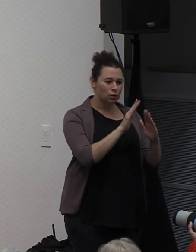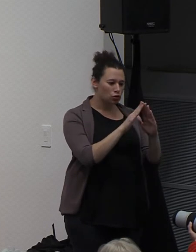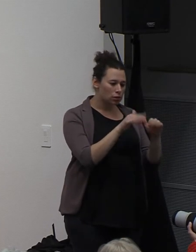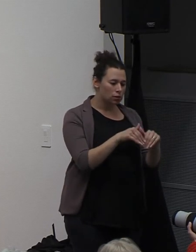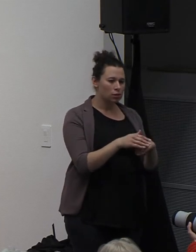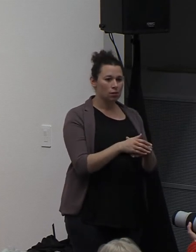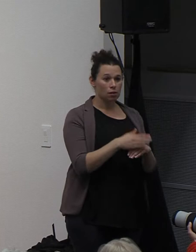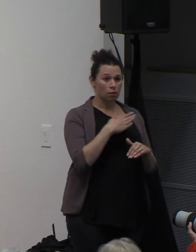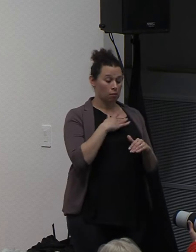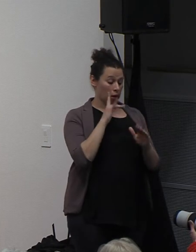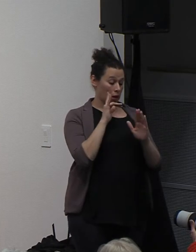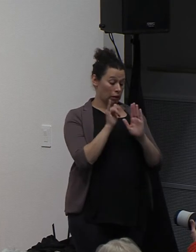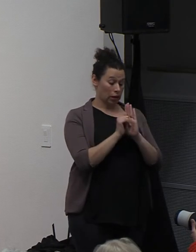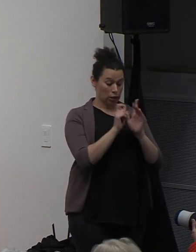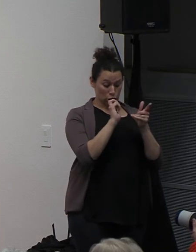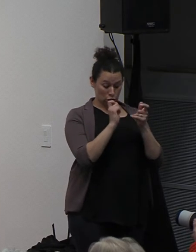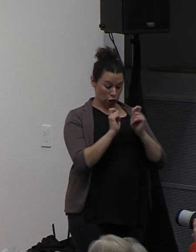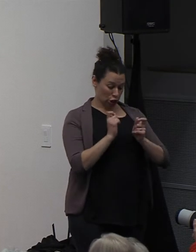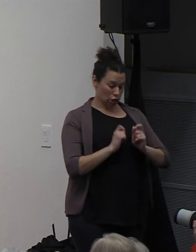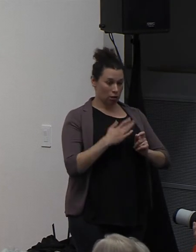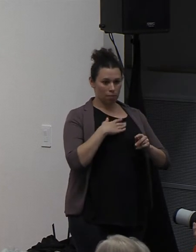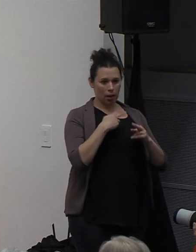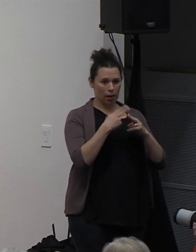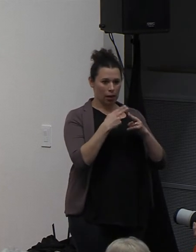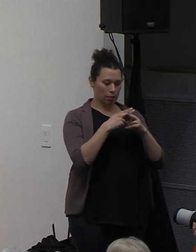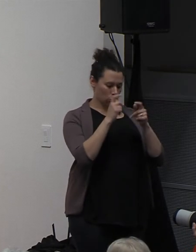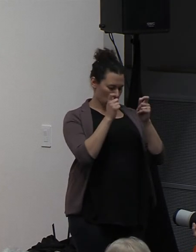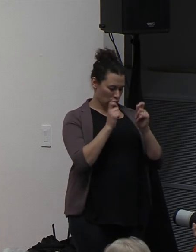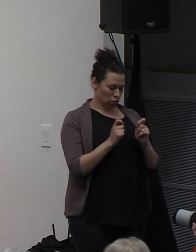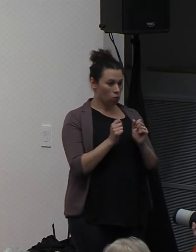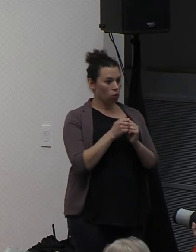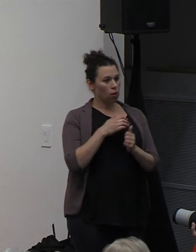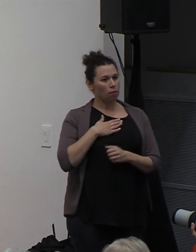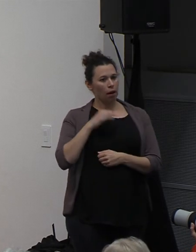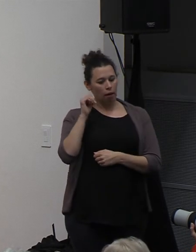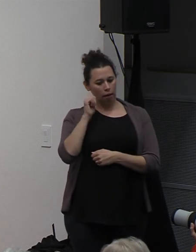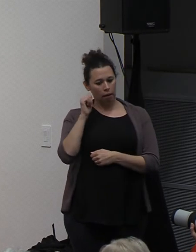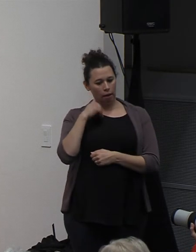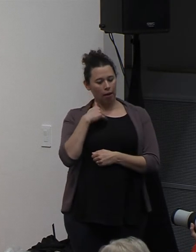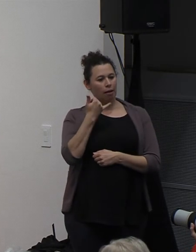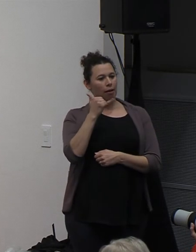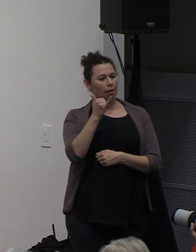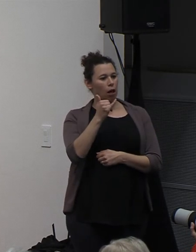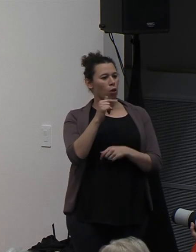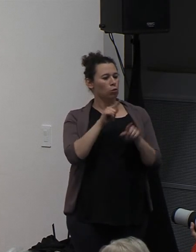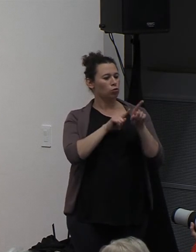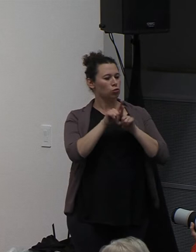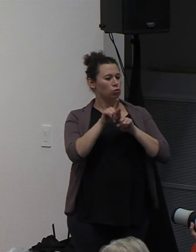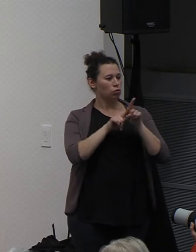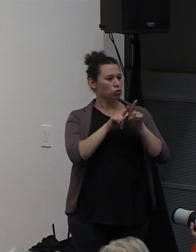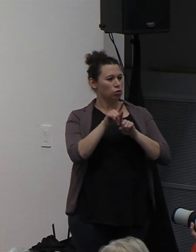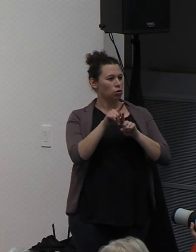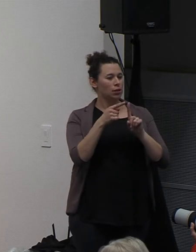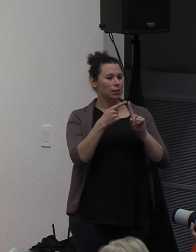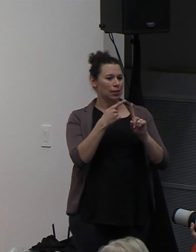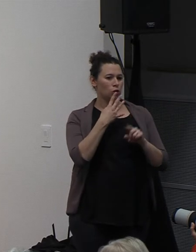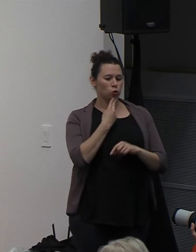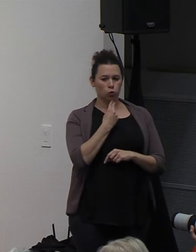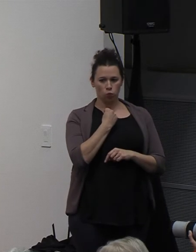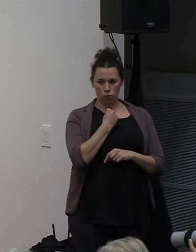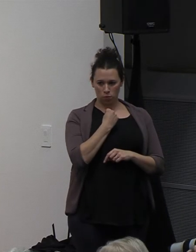my identity. When I was with my aunt, I wore a yellow star that said Juif,